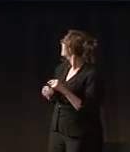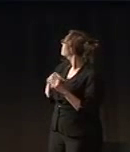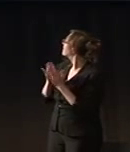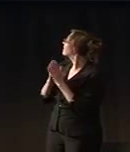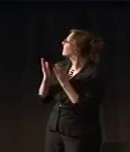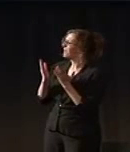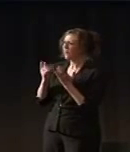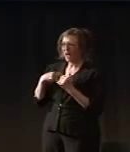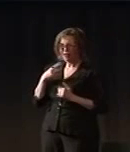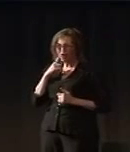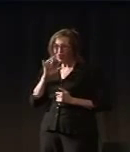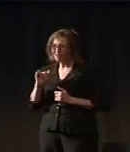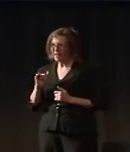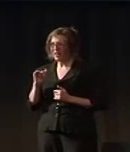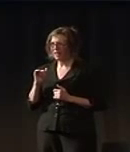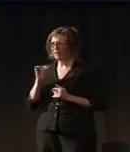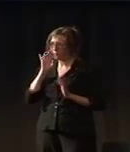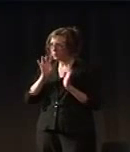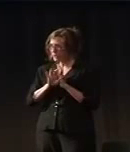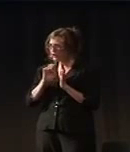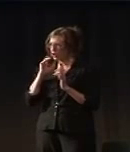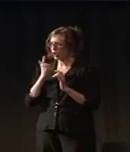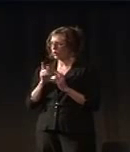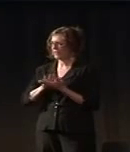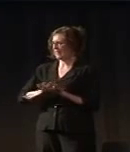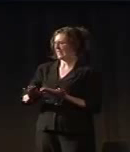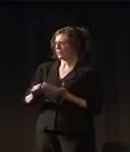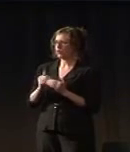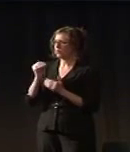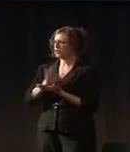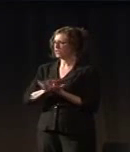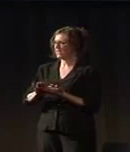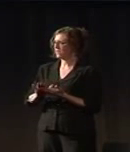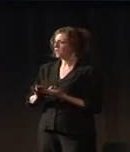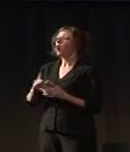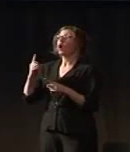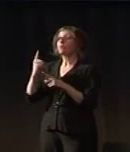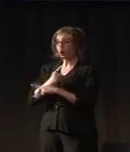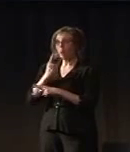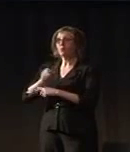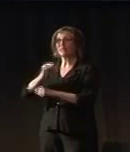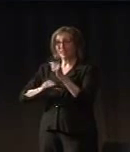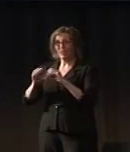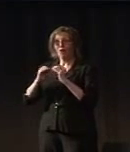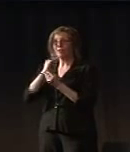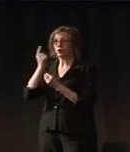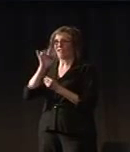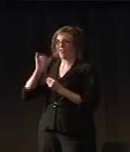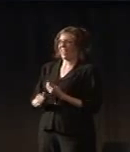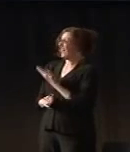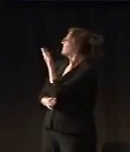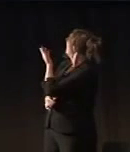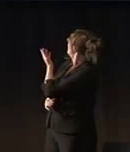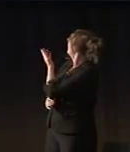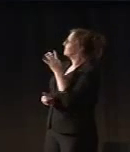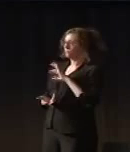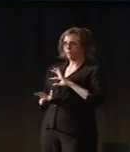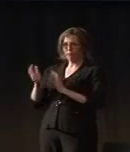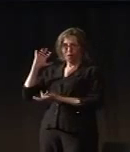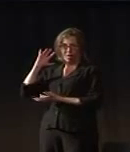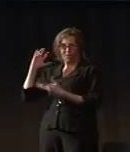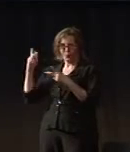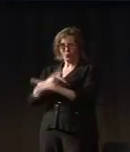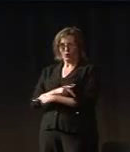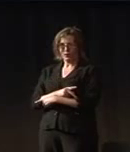feared this image was a bit cooked up. It looked actually a little too neat. This is what a proper scientist's office actually looks like. The point remains the same, but I